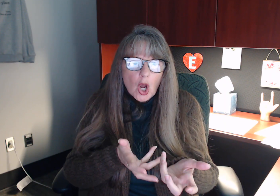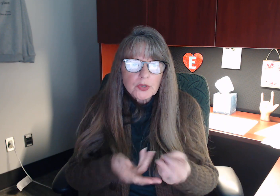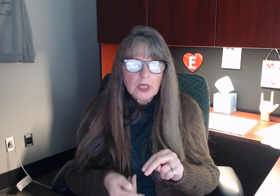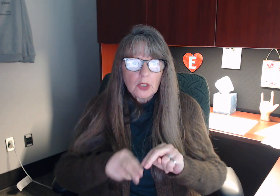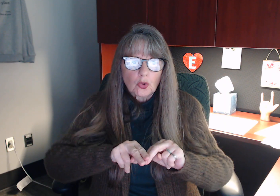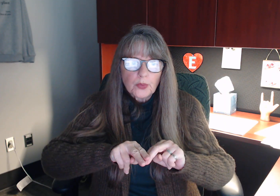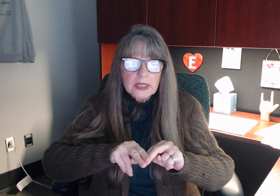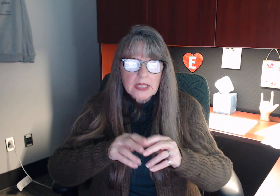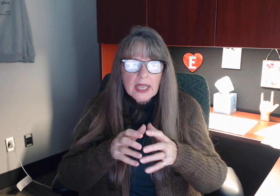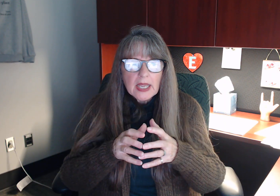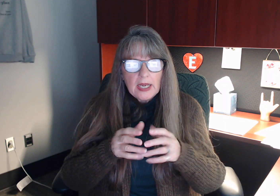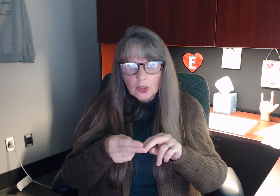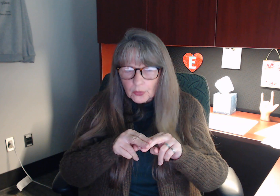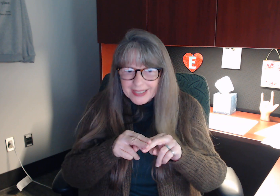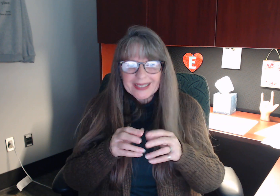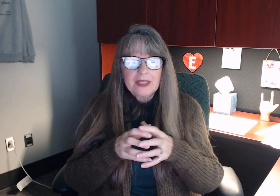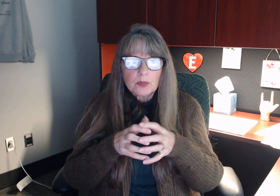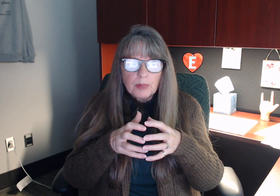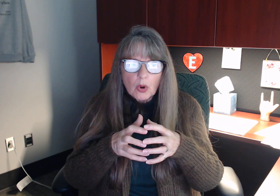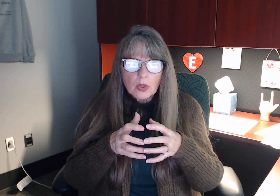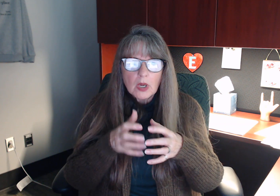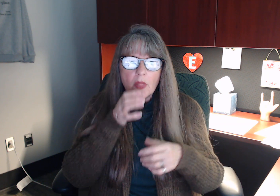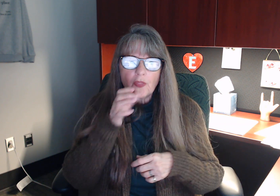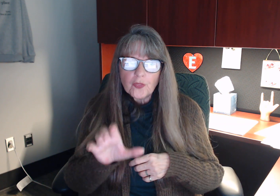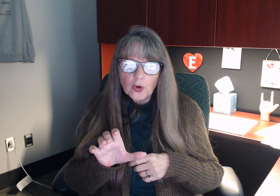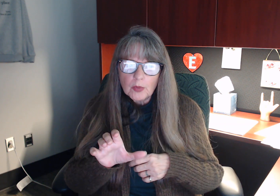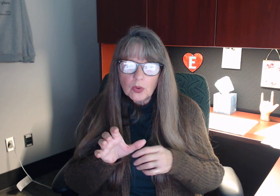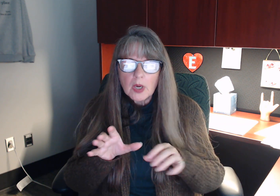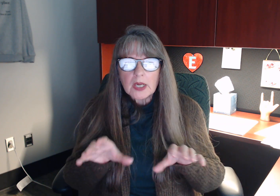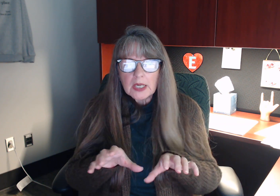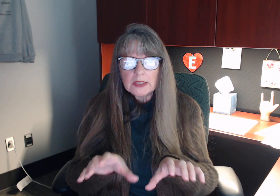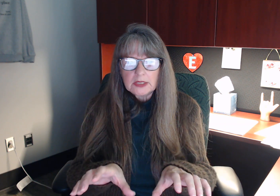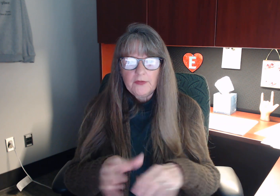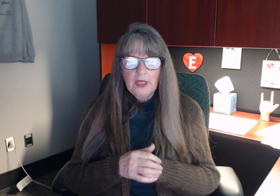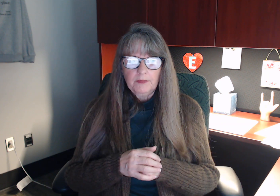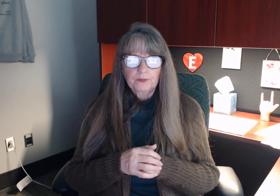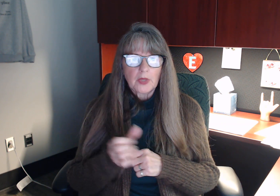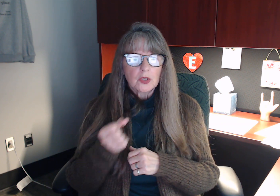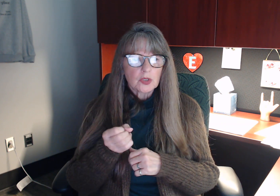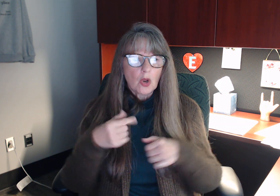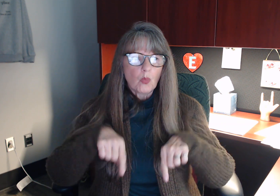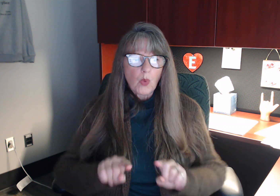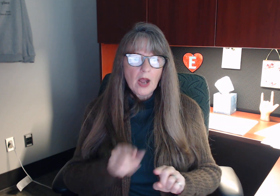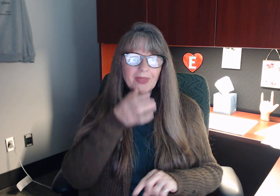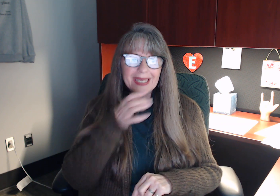causes an increase in this bulk thermal conductivity. So while the